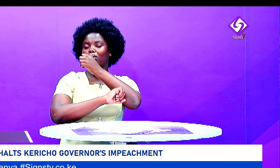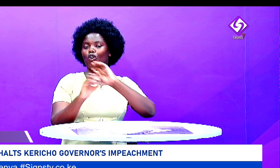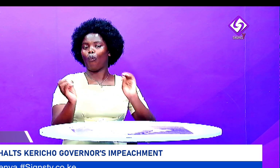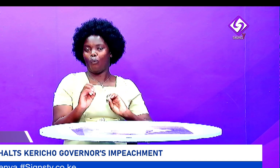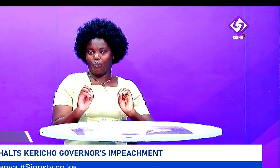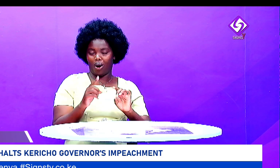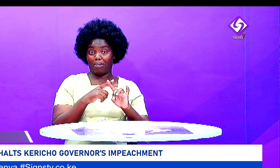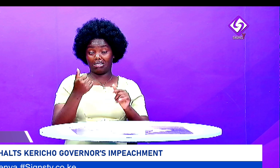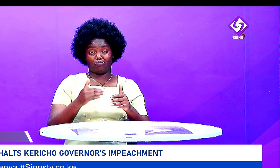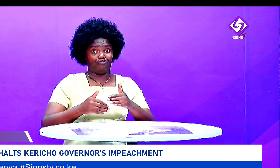support.